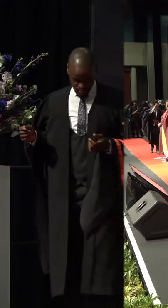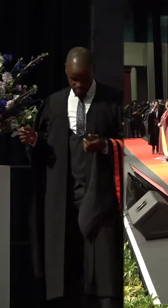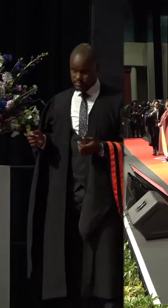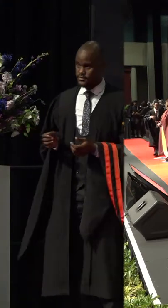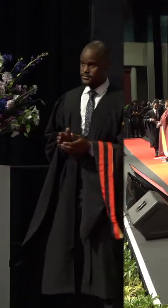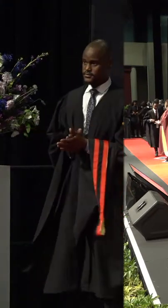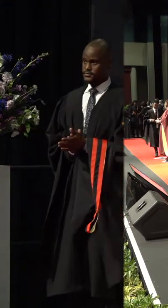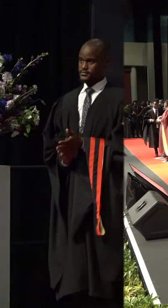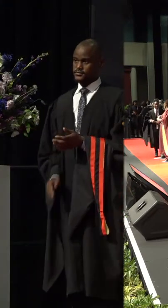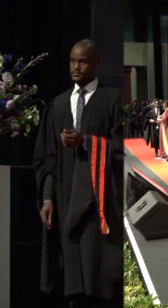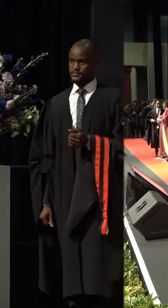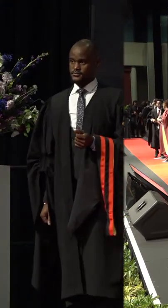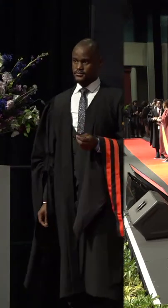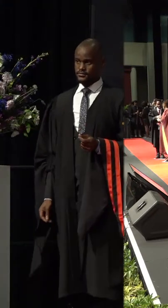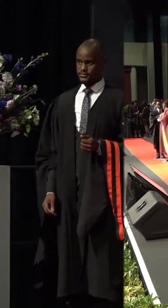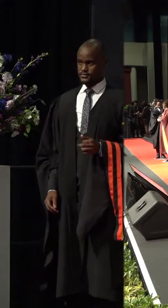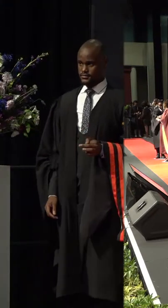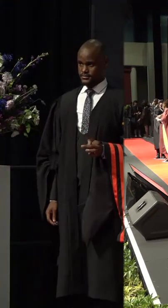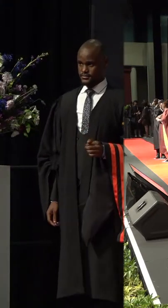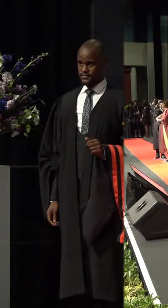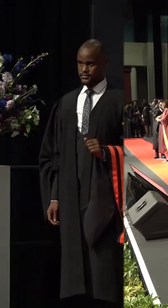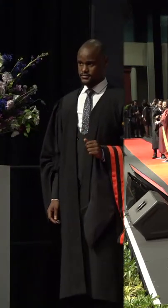Morning.